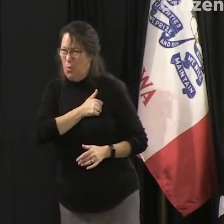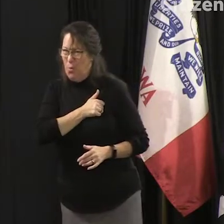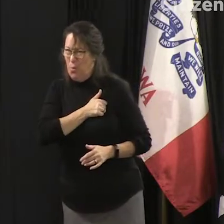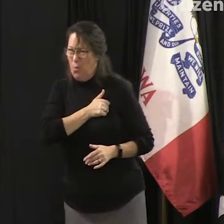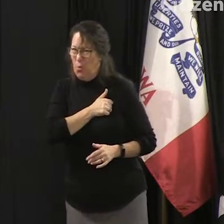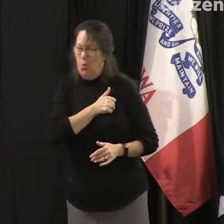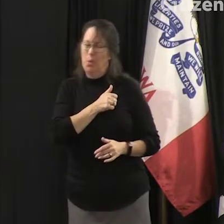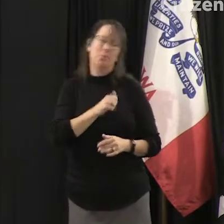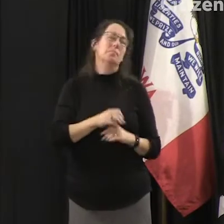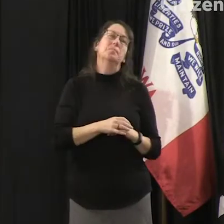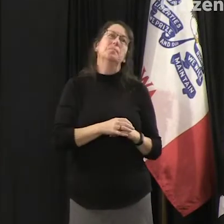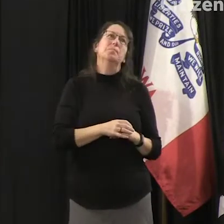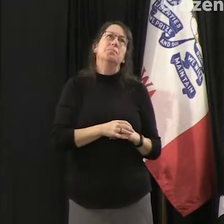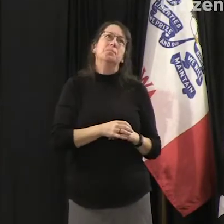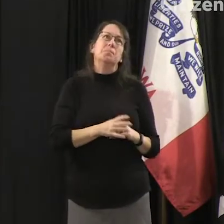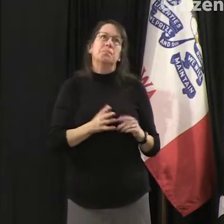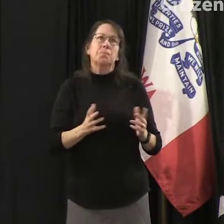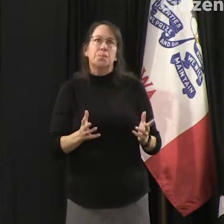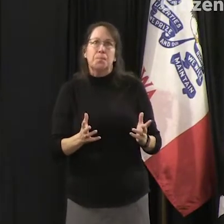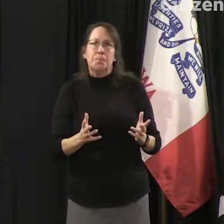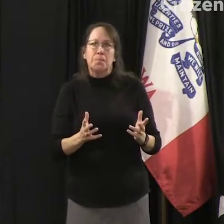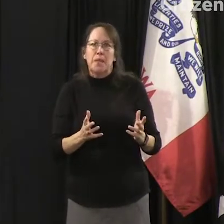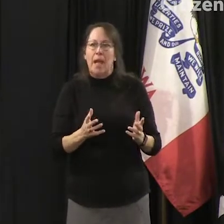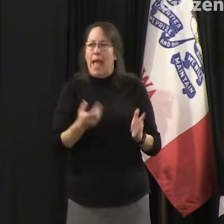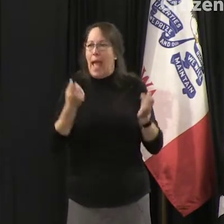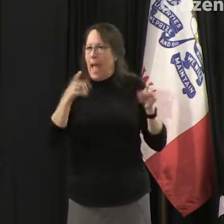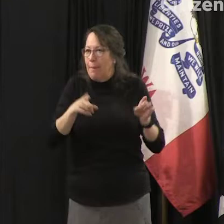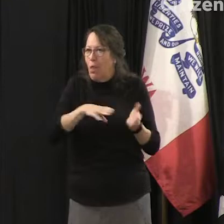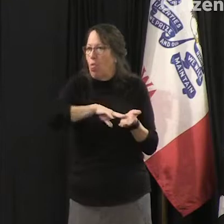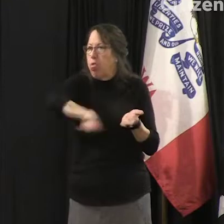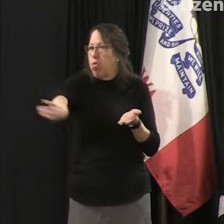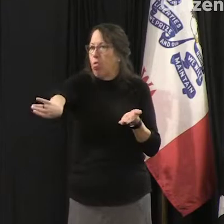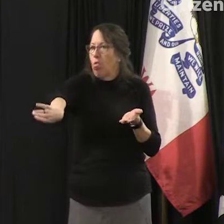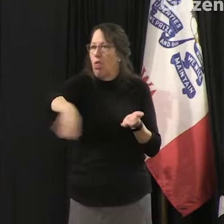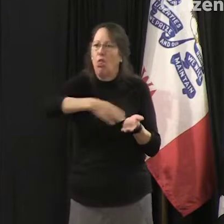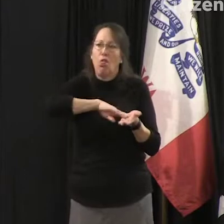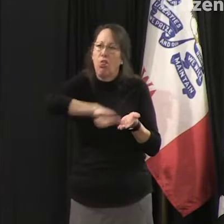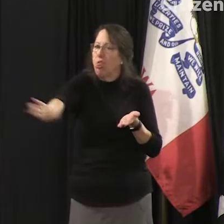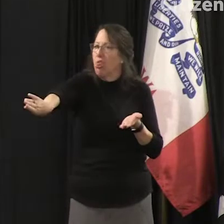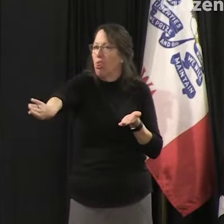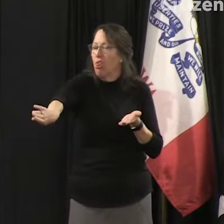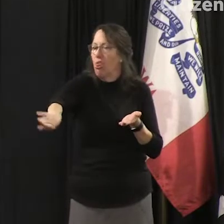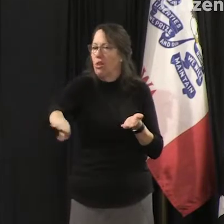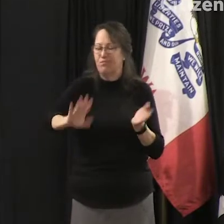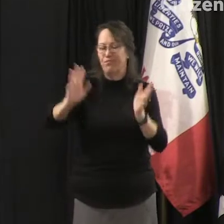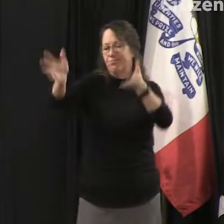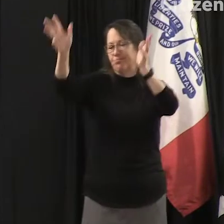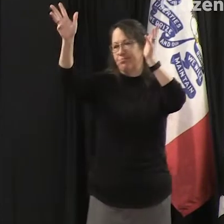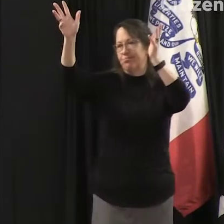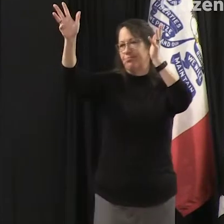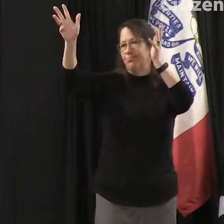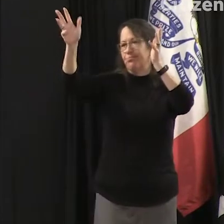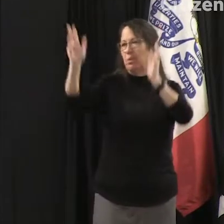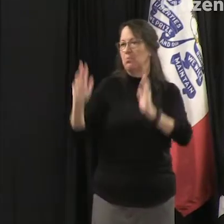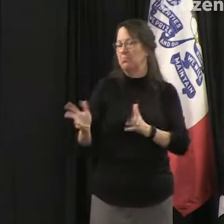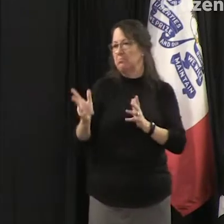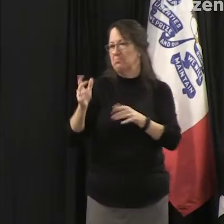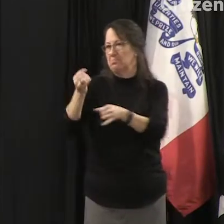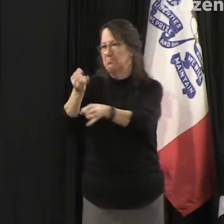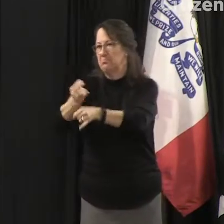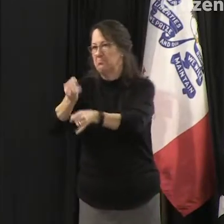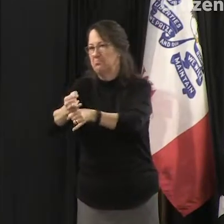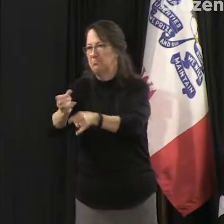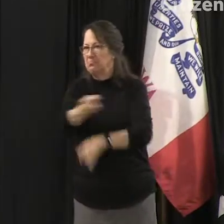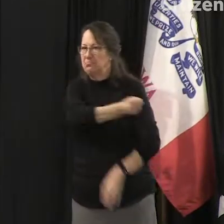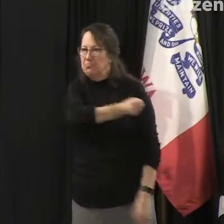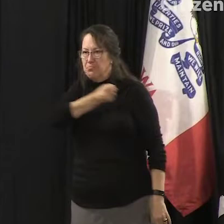sympathetic attitude, you get ostracized, and you get set aside, you get put into